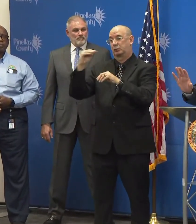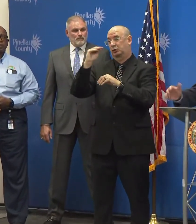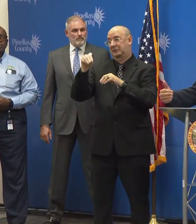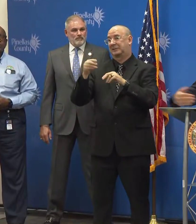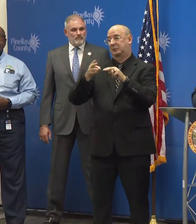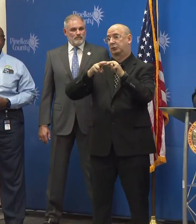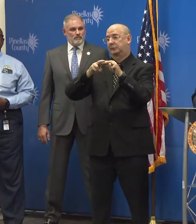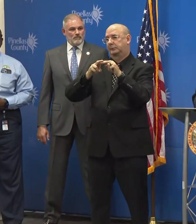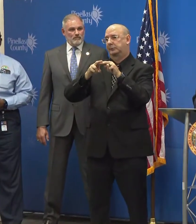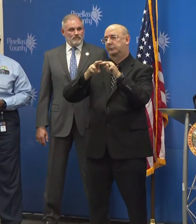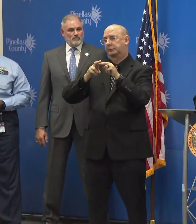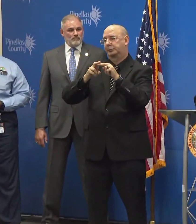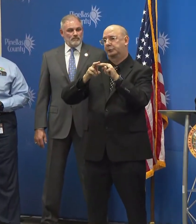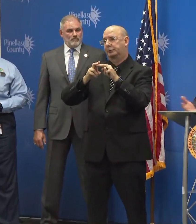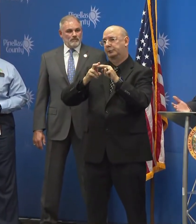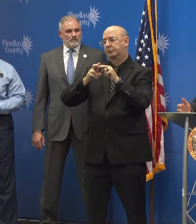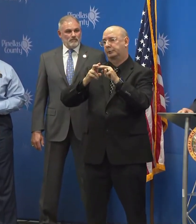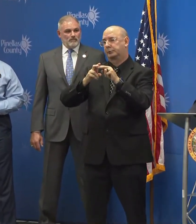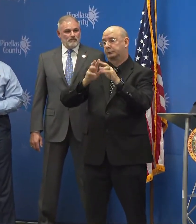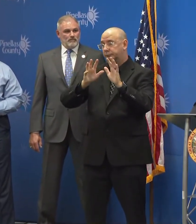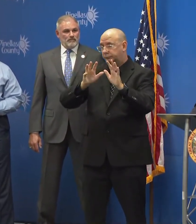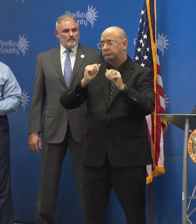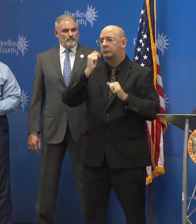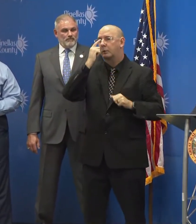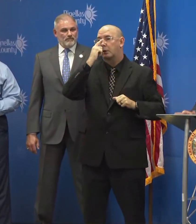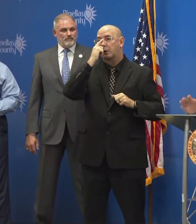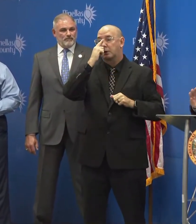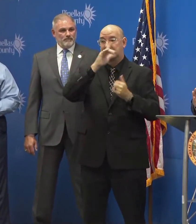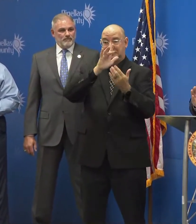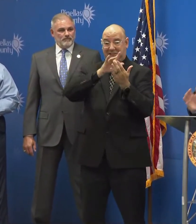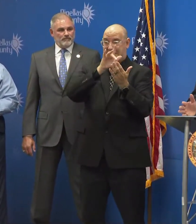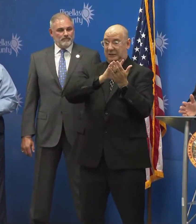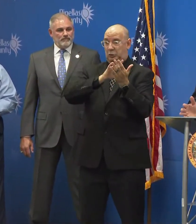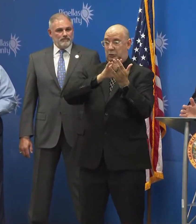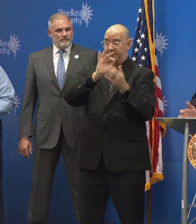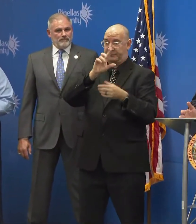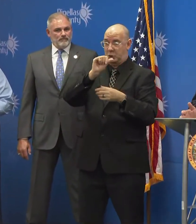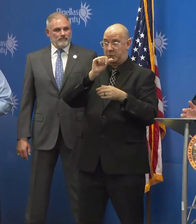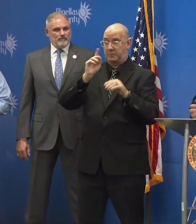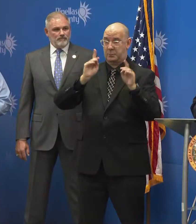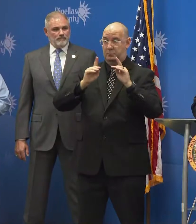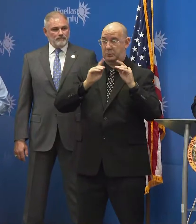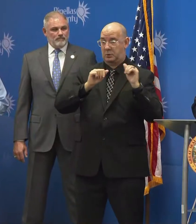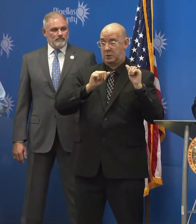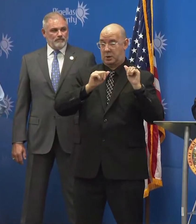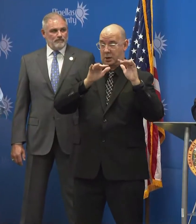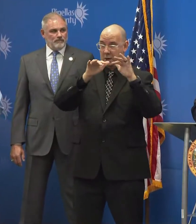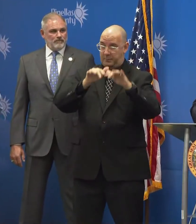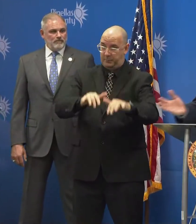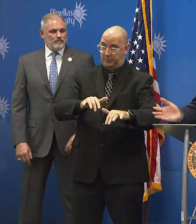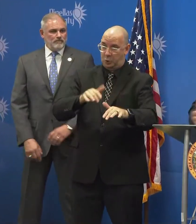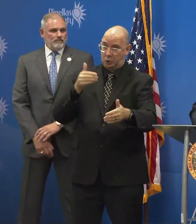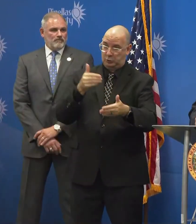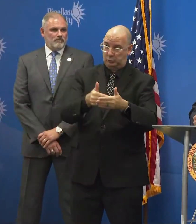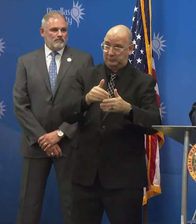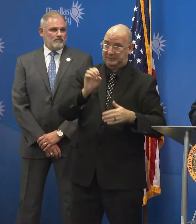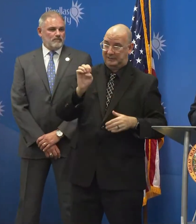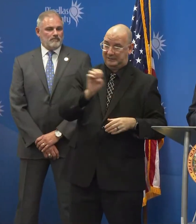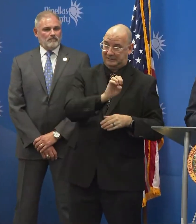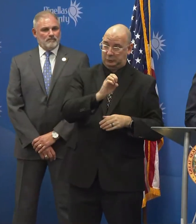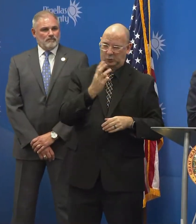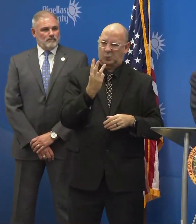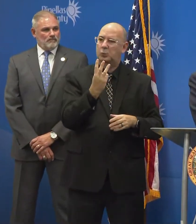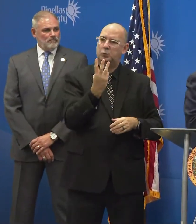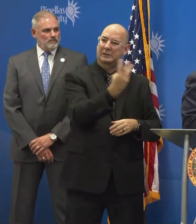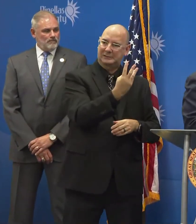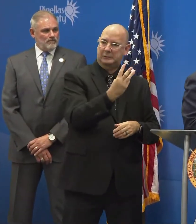decrease from Central Florida coming into Tampa Bay, as you would expect. What the FDOT will do is, with these evacuation orders,